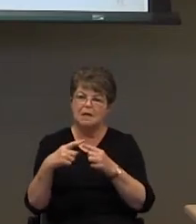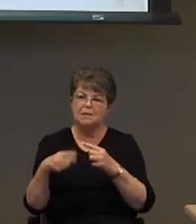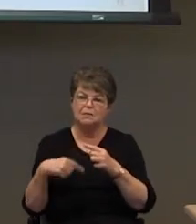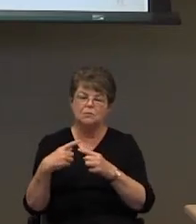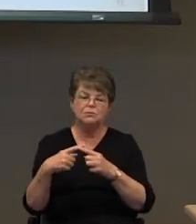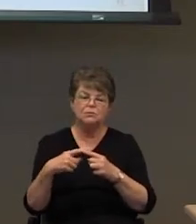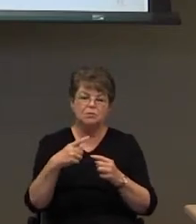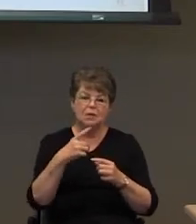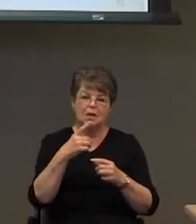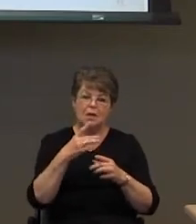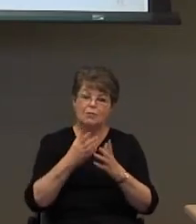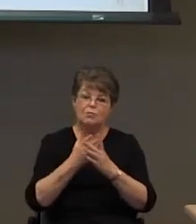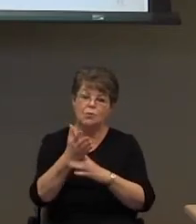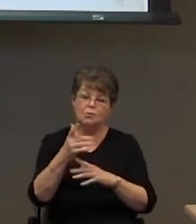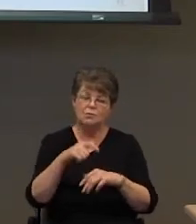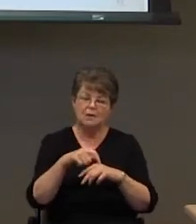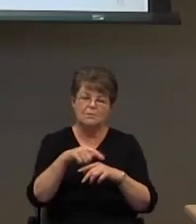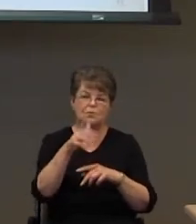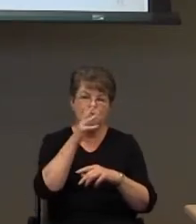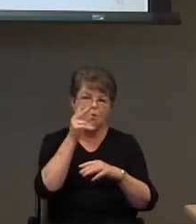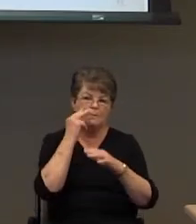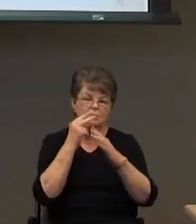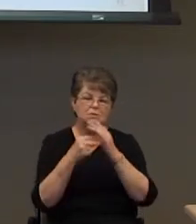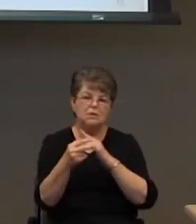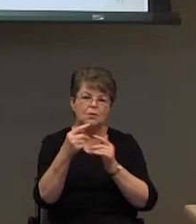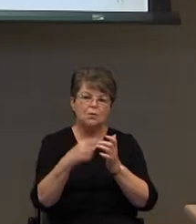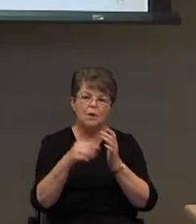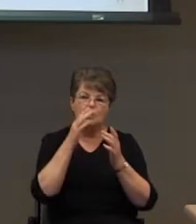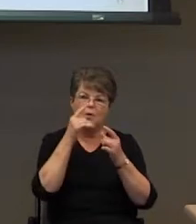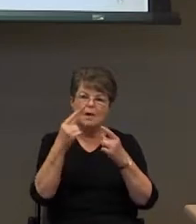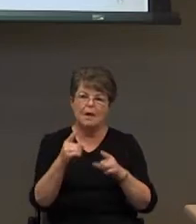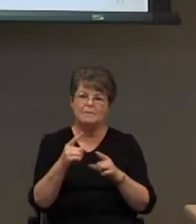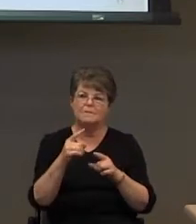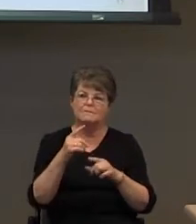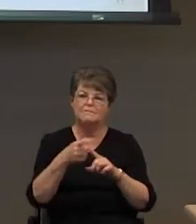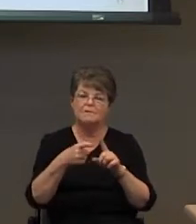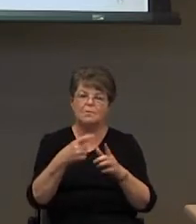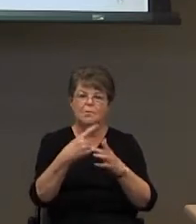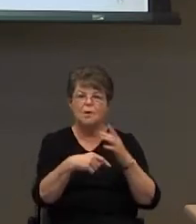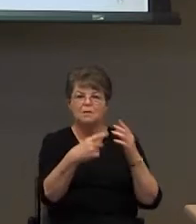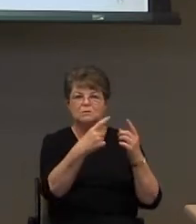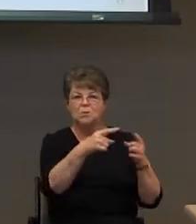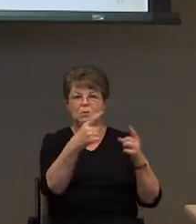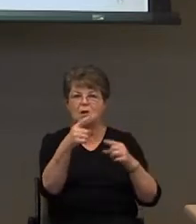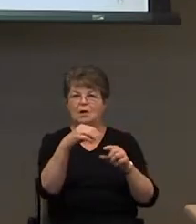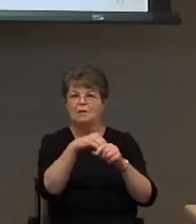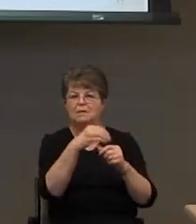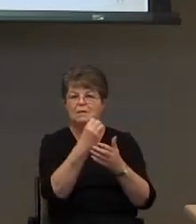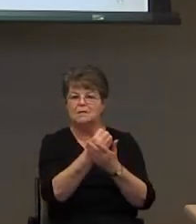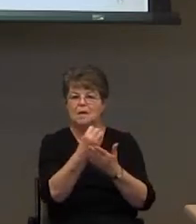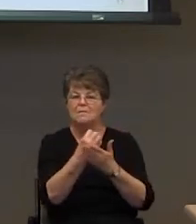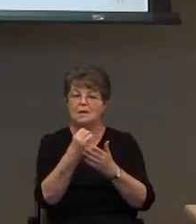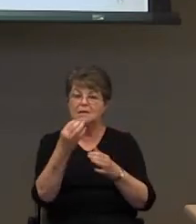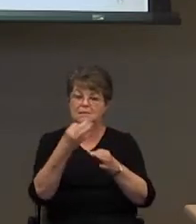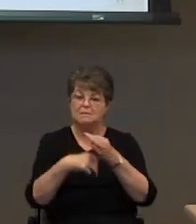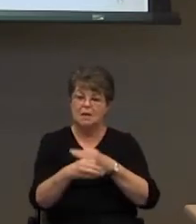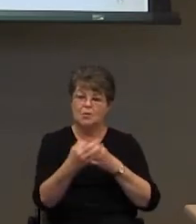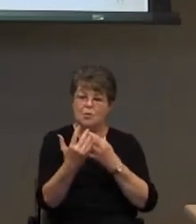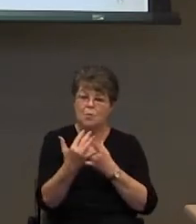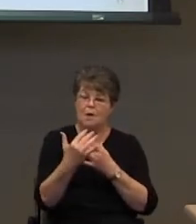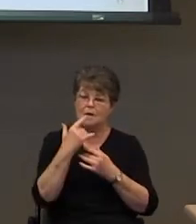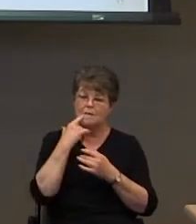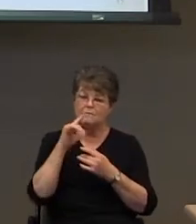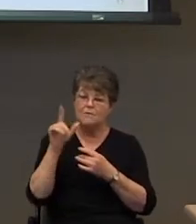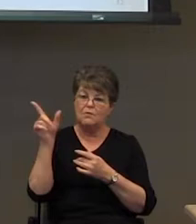you'll almost be able to predict what the next thing is going to happen based on what's going on in the economy. And so rather than waiting for retailers to tell you once a year that